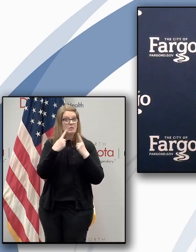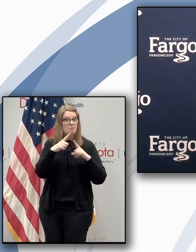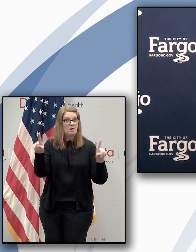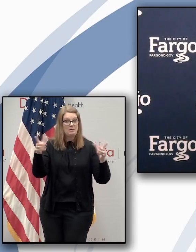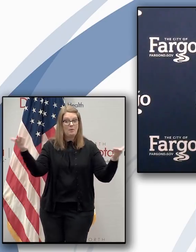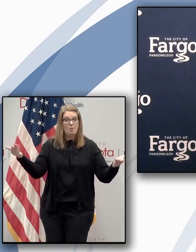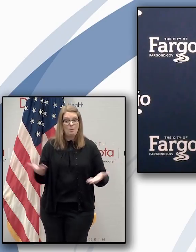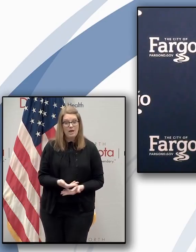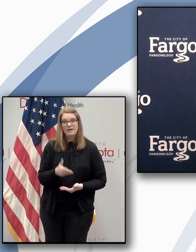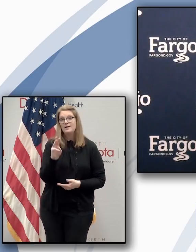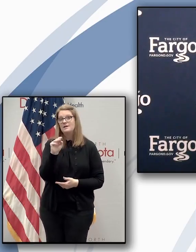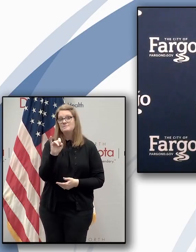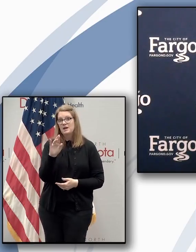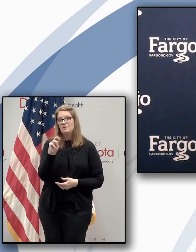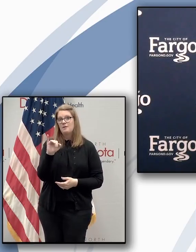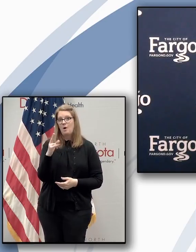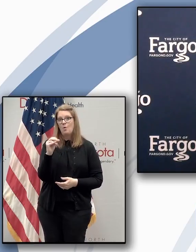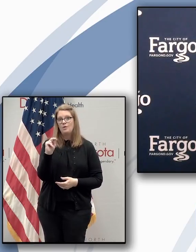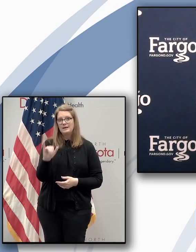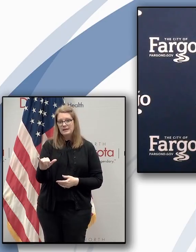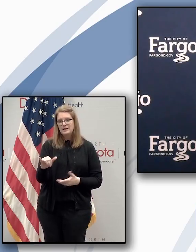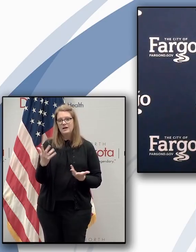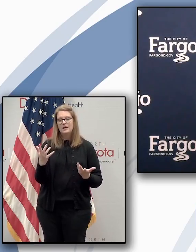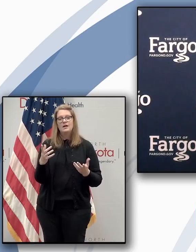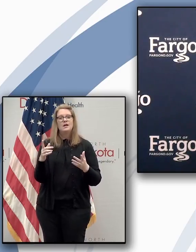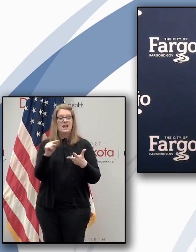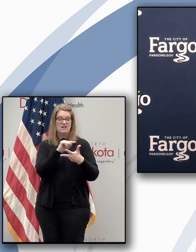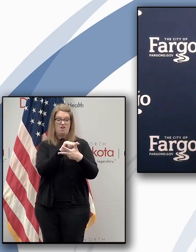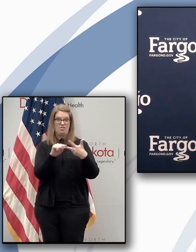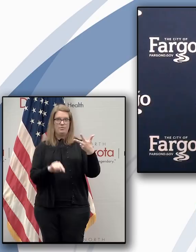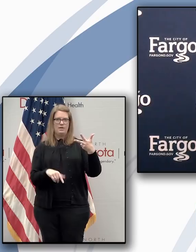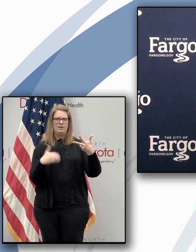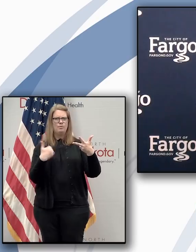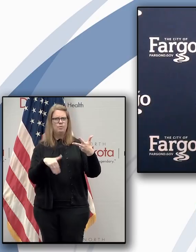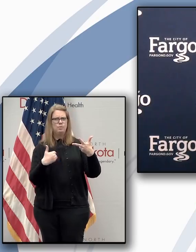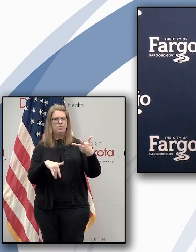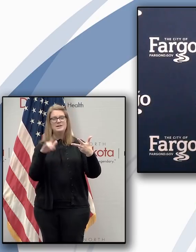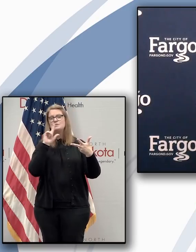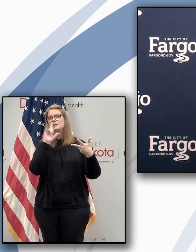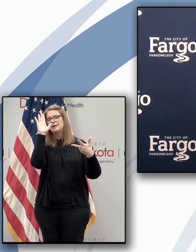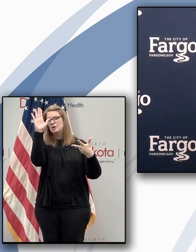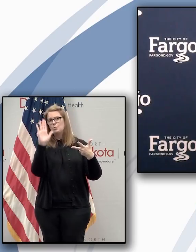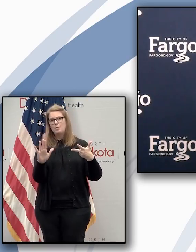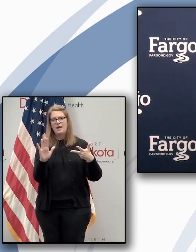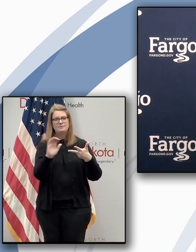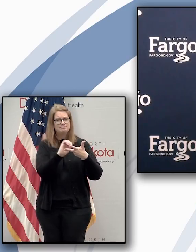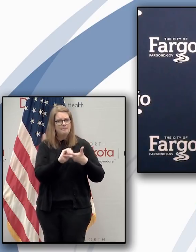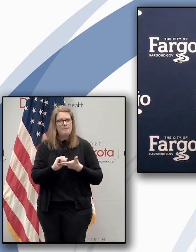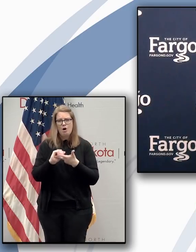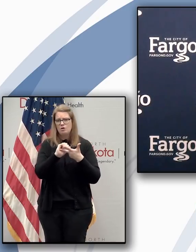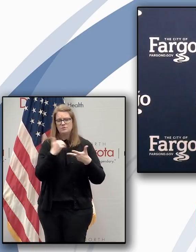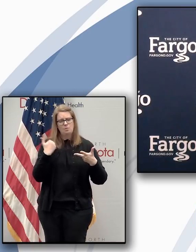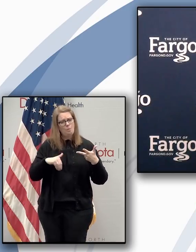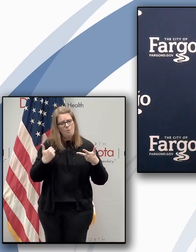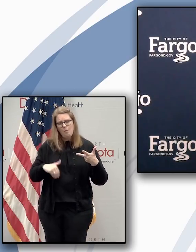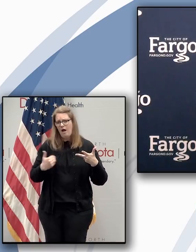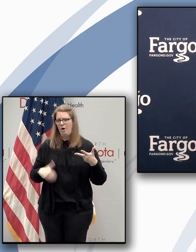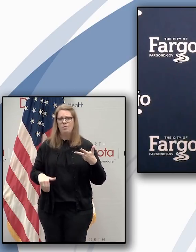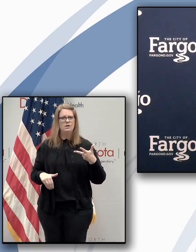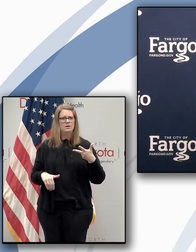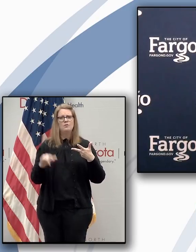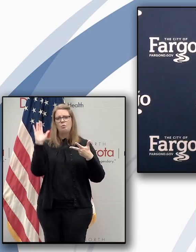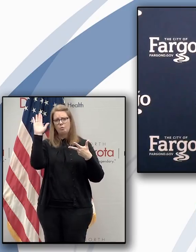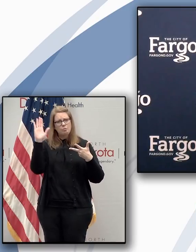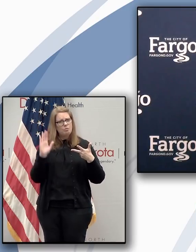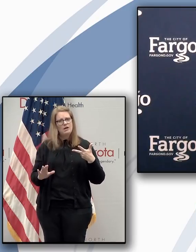Welcome, Mayor Mahoney. I just want to say all 3 of these leaders have been great partners right from the start in the COVID-19 part, and